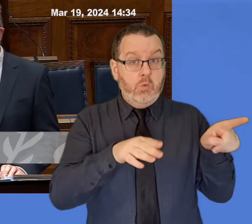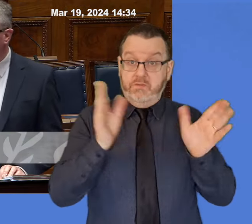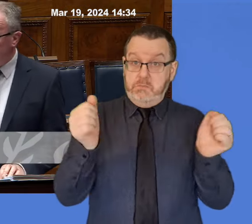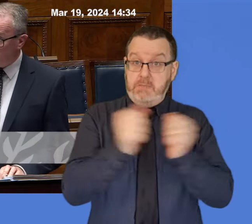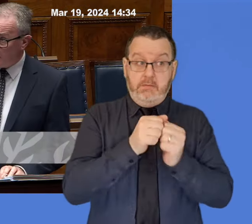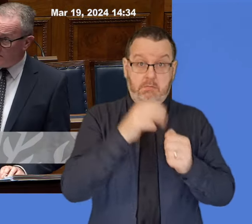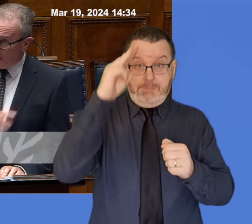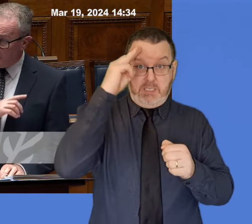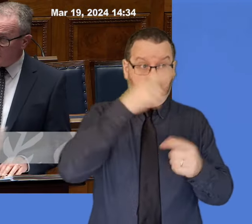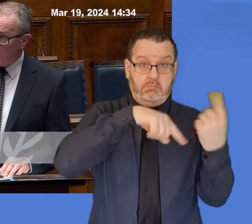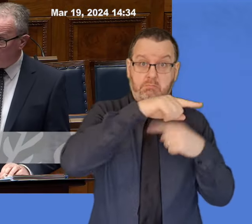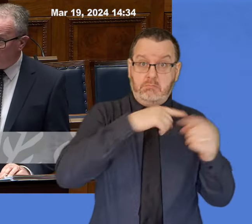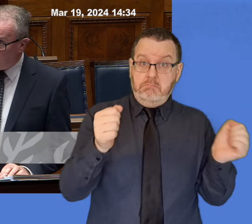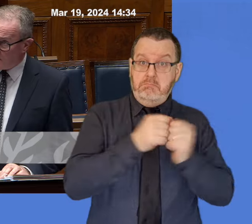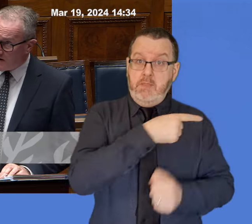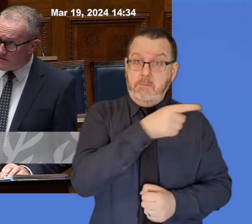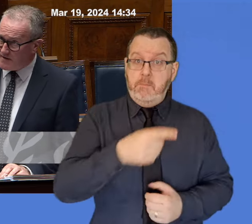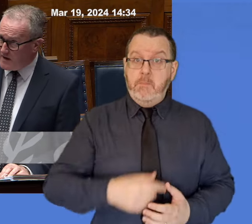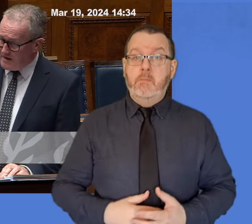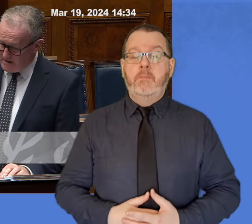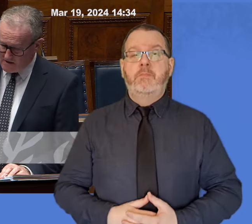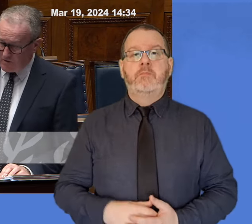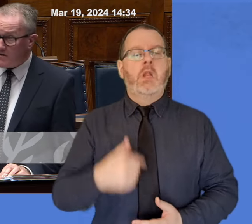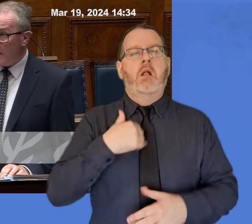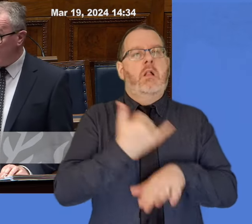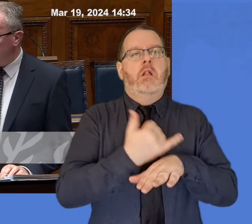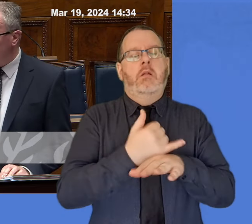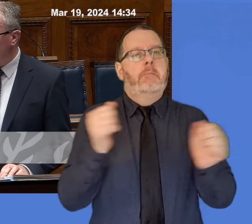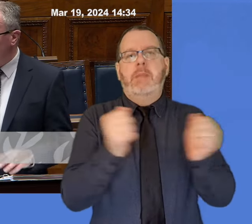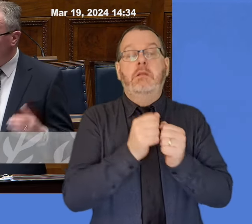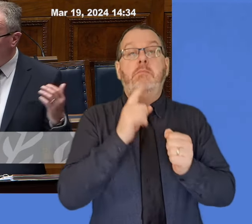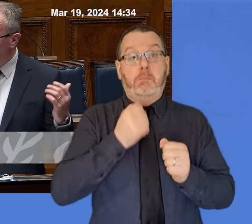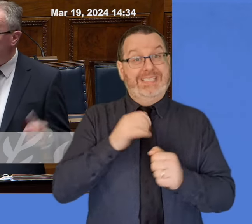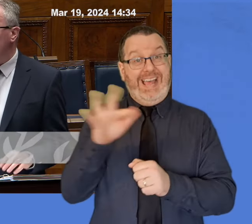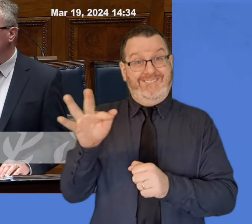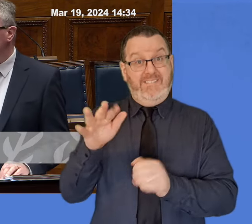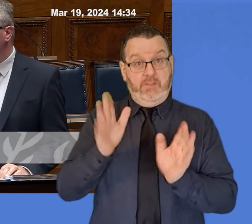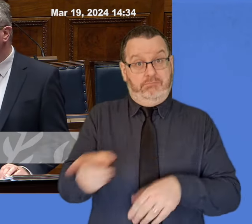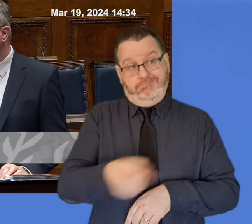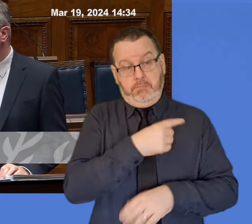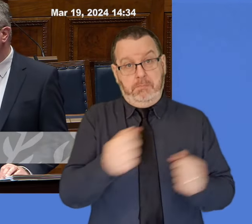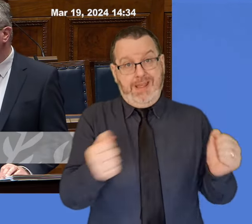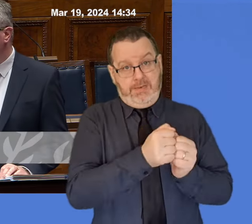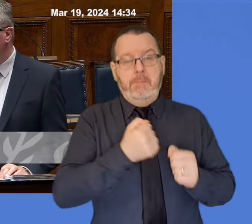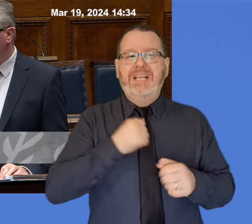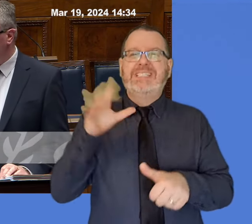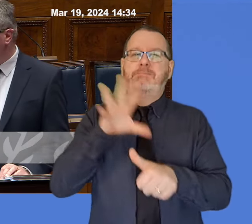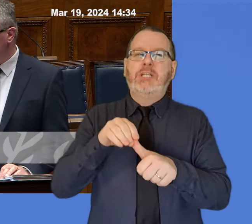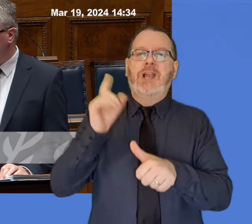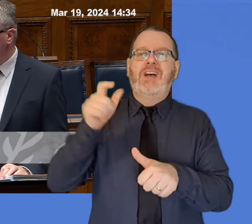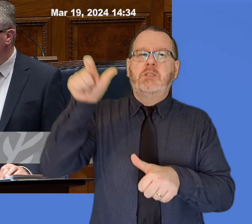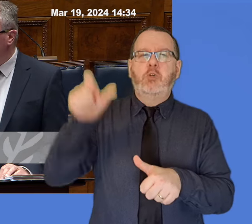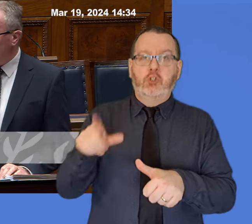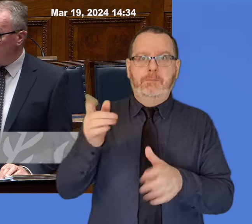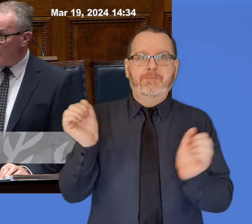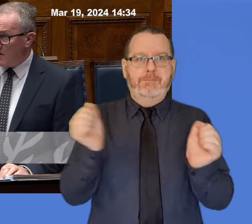officials have met with them. My special advisor has met with them. He's aware that I have written to them. They have also engaged with the trade unions representing people there, and I